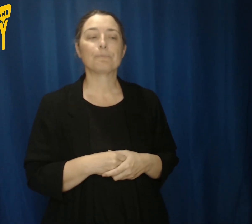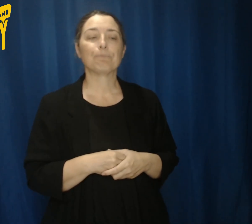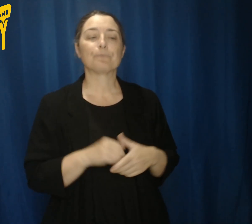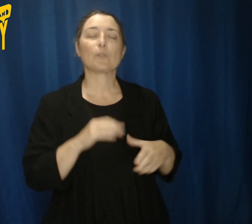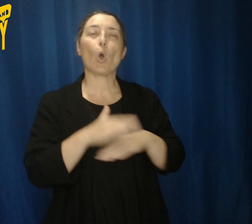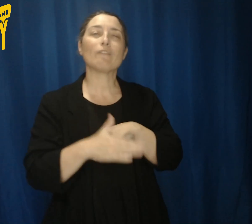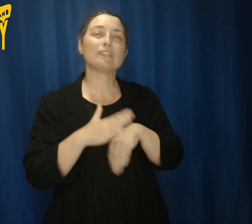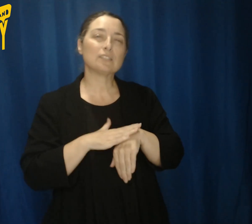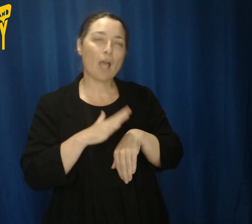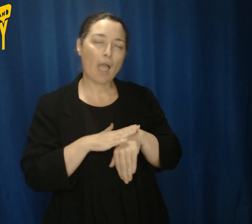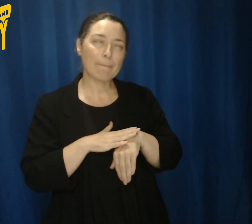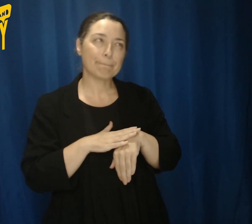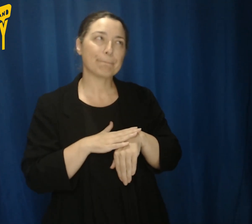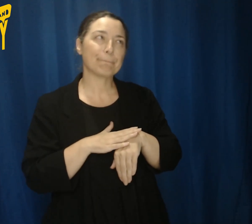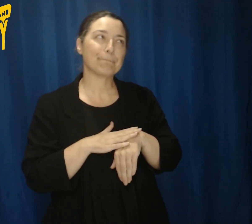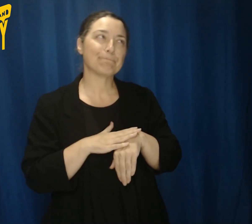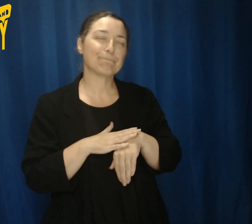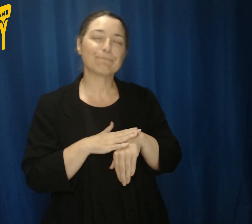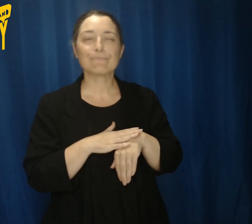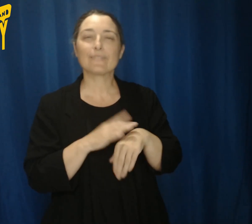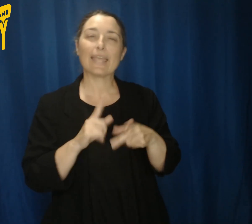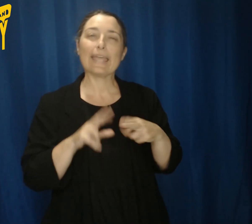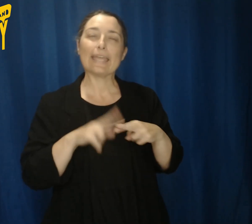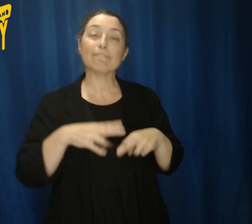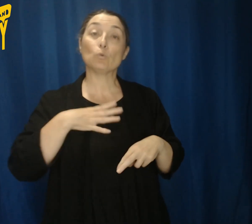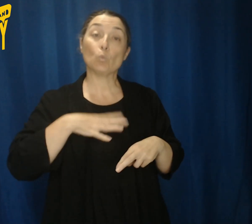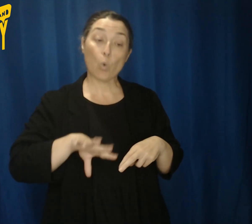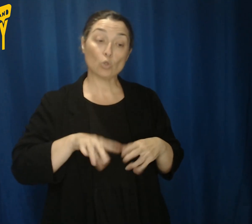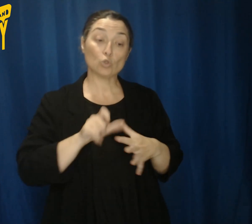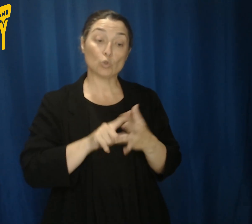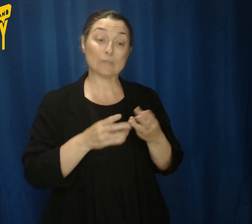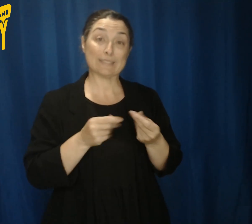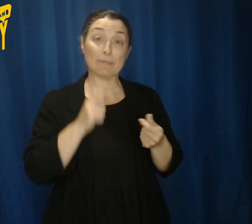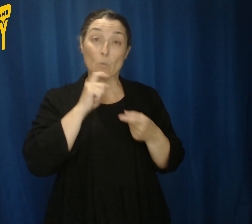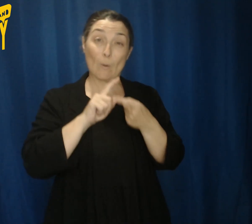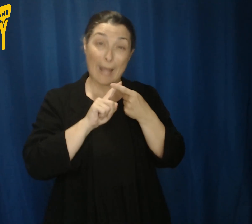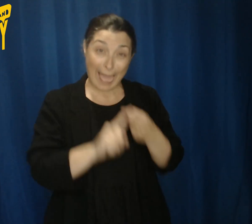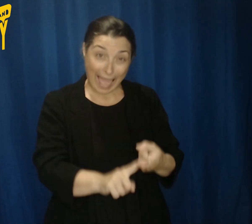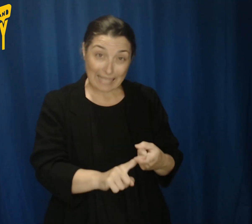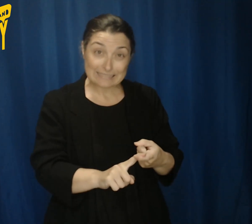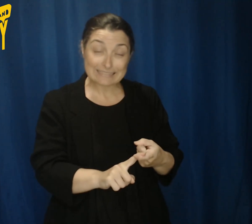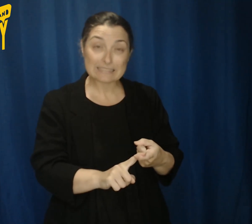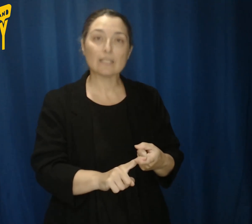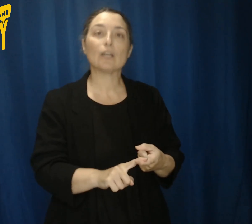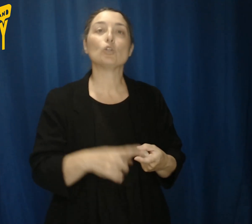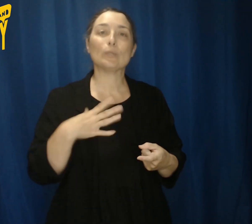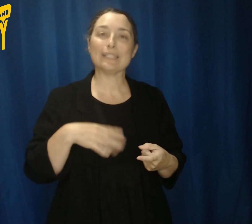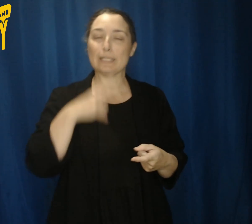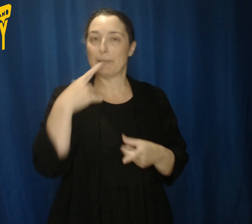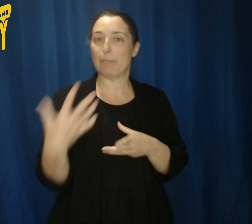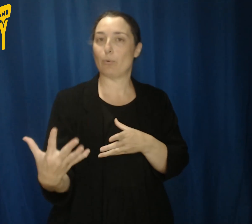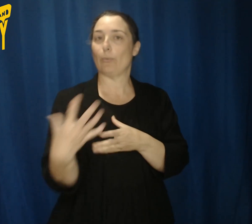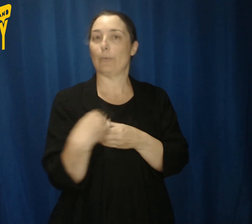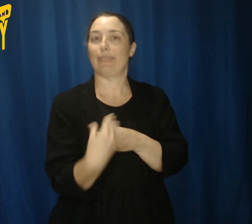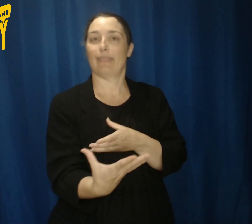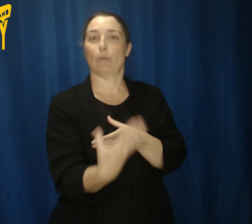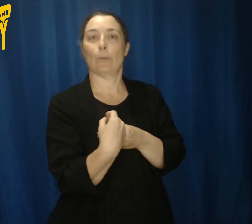want to work on something that's going to last a bit, you have to drag people into your orbit with you. And that takes real skills and quite often that